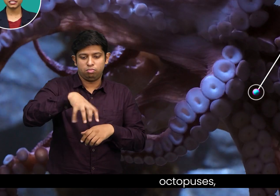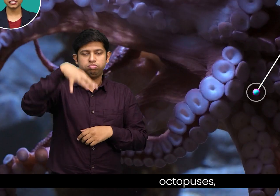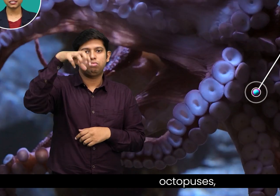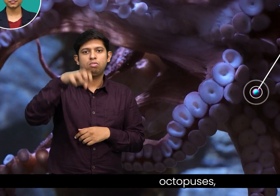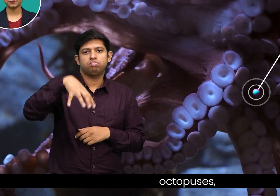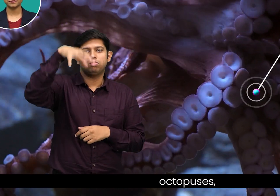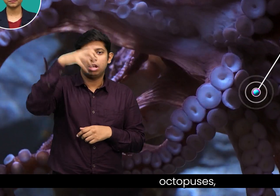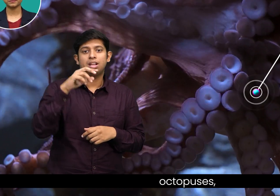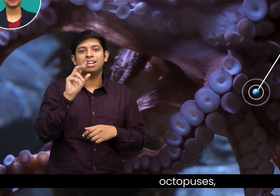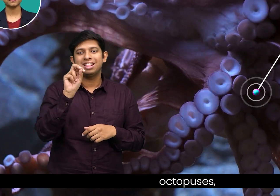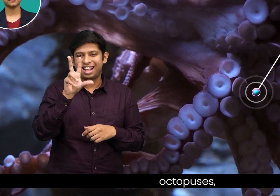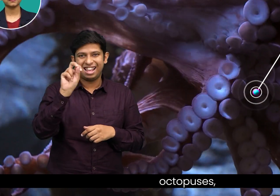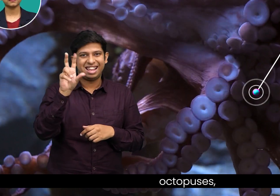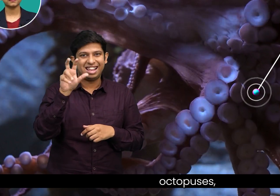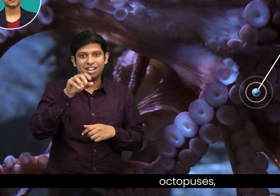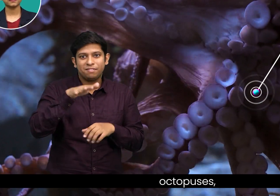octopuses,